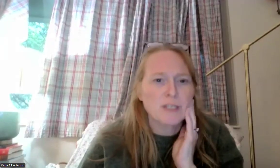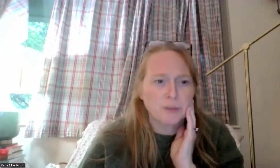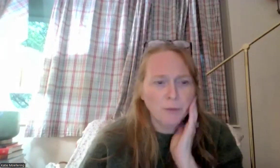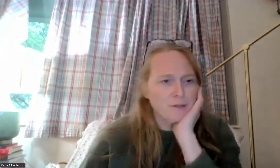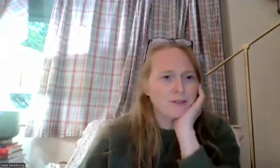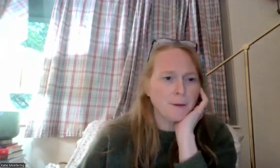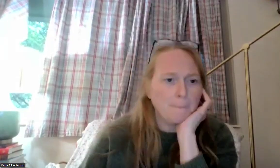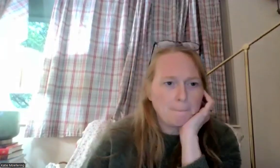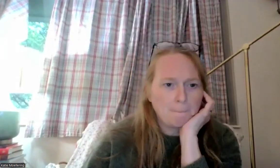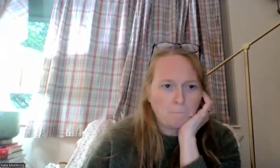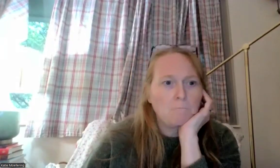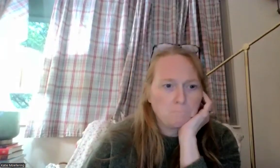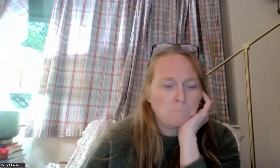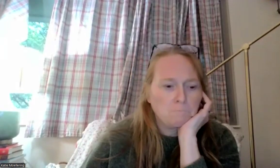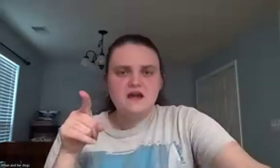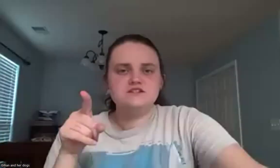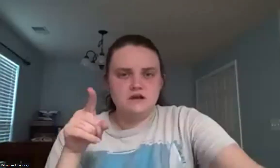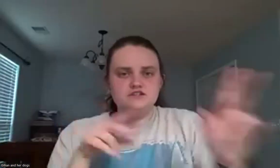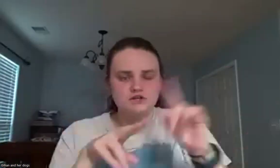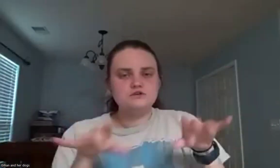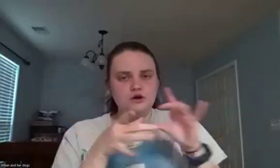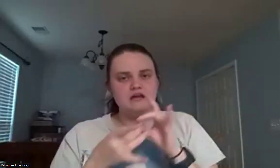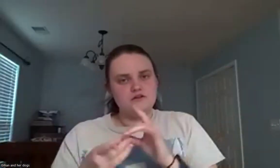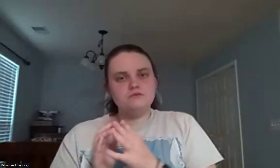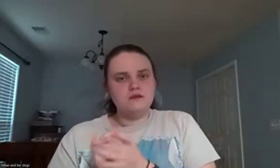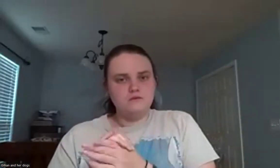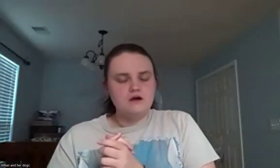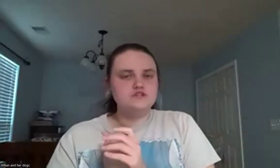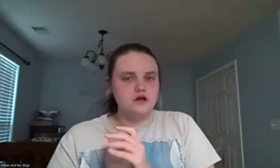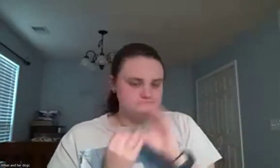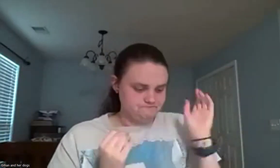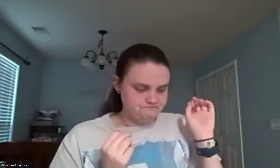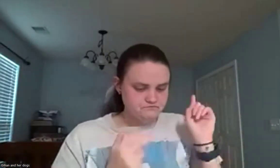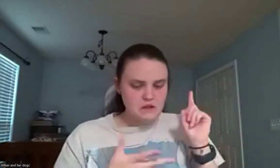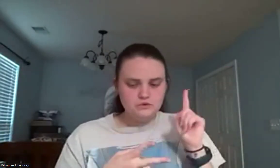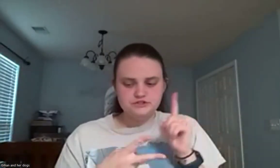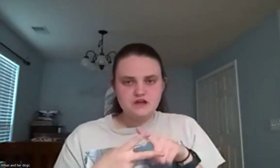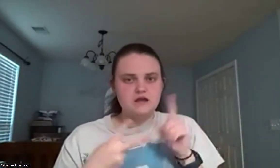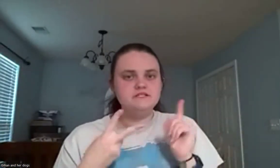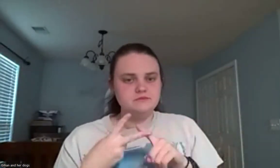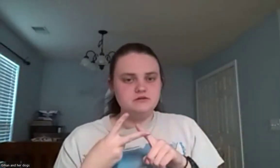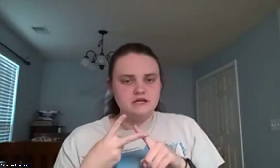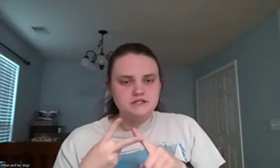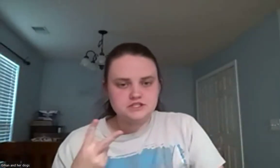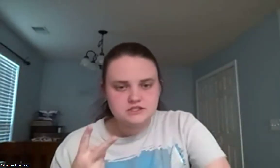question words. That's right, because those will go together really well. So we'll do time and WH.